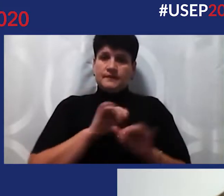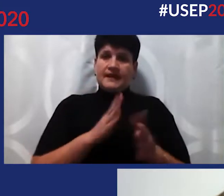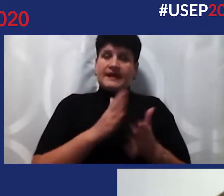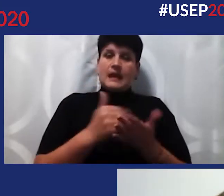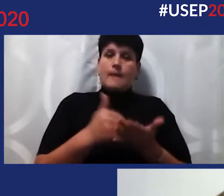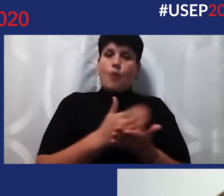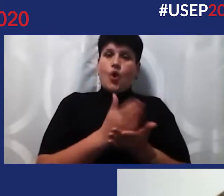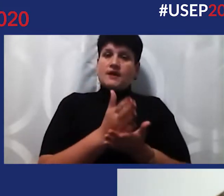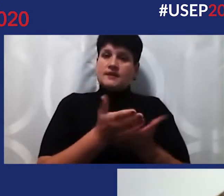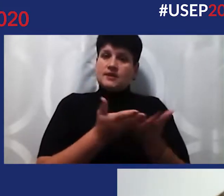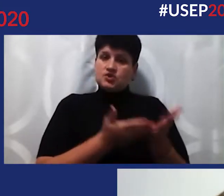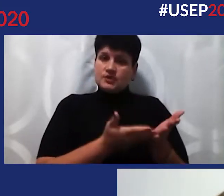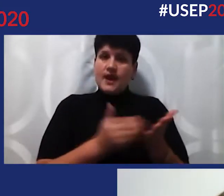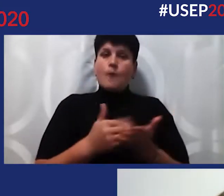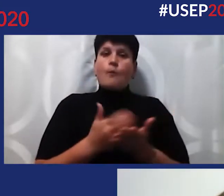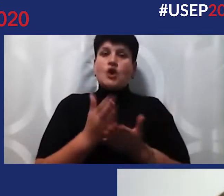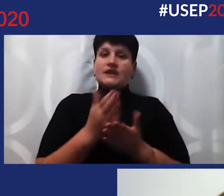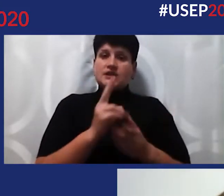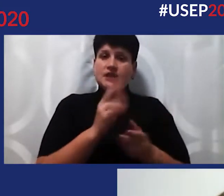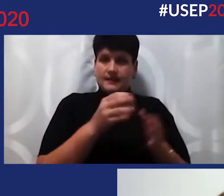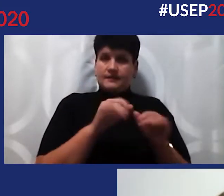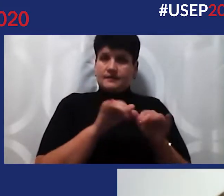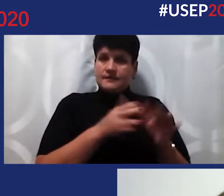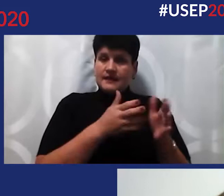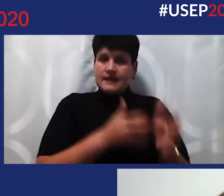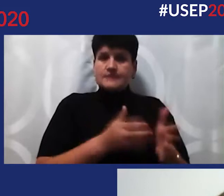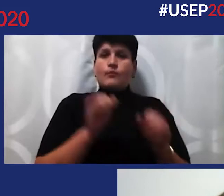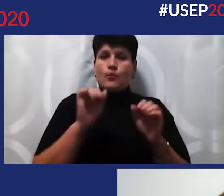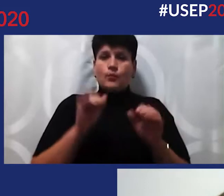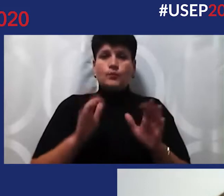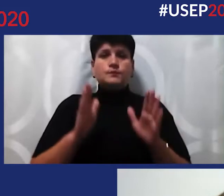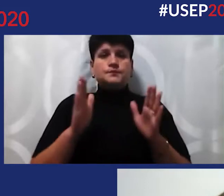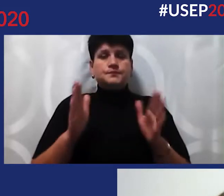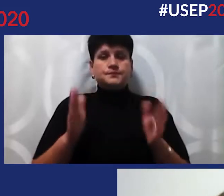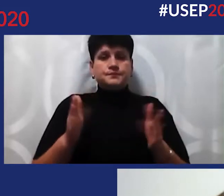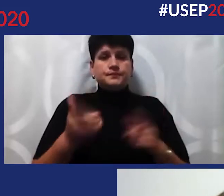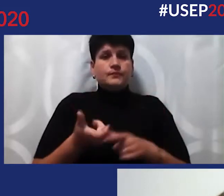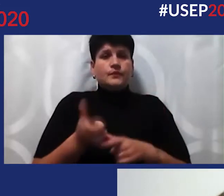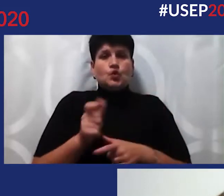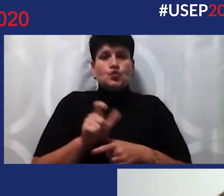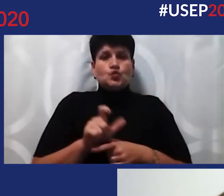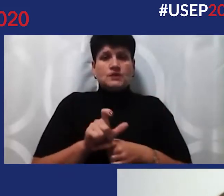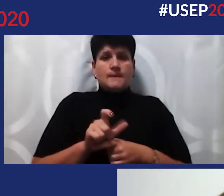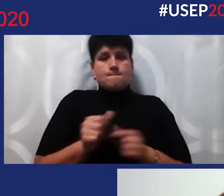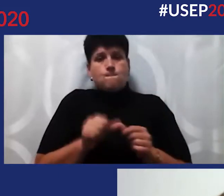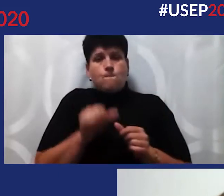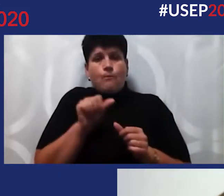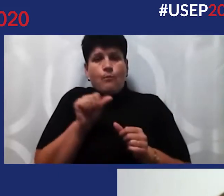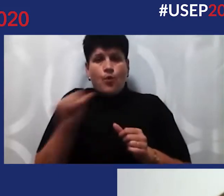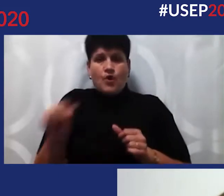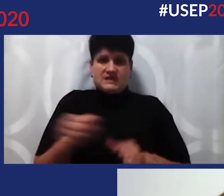to legal mechanism, there is a political context, and the political context might